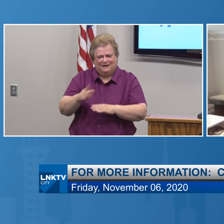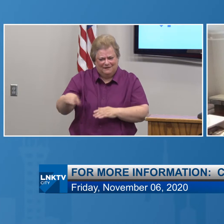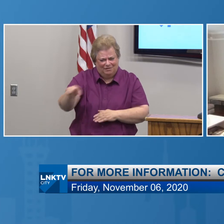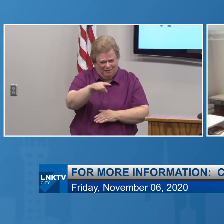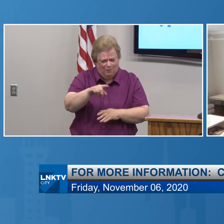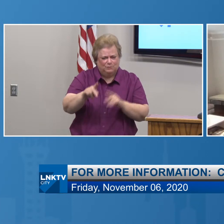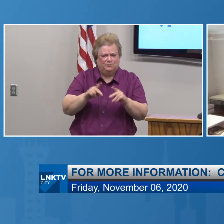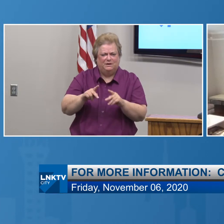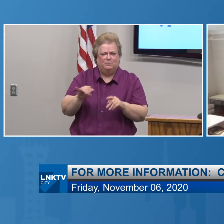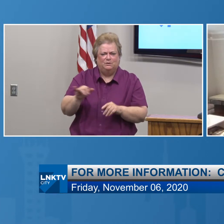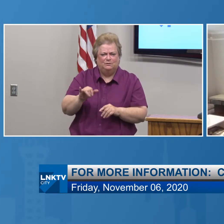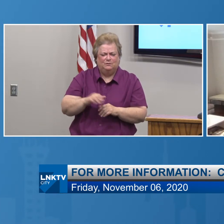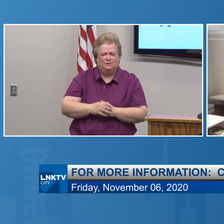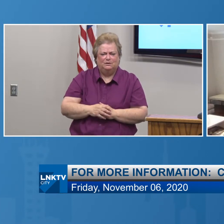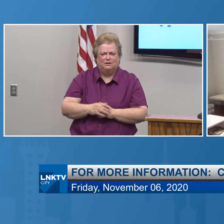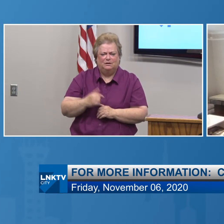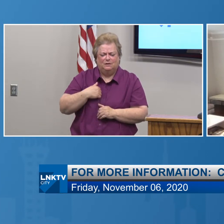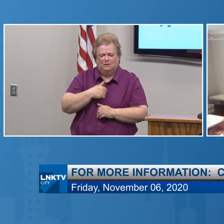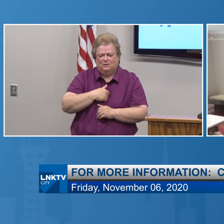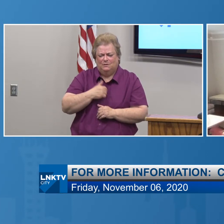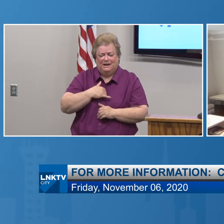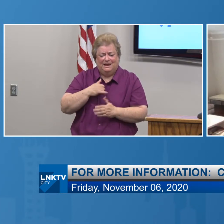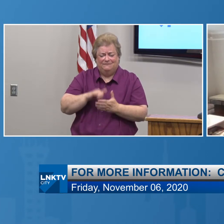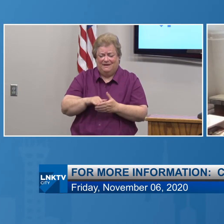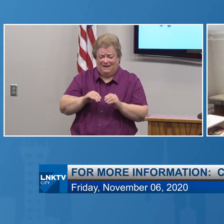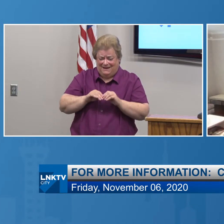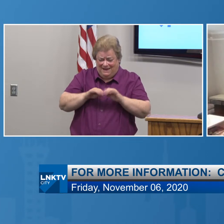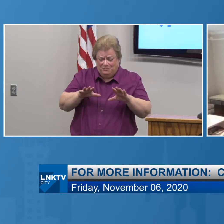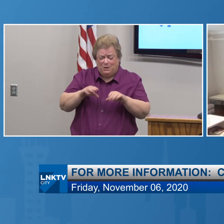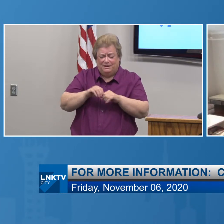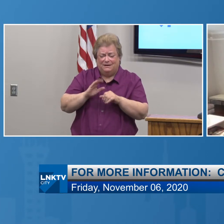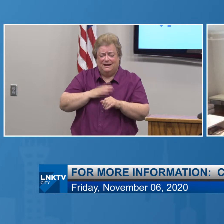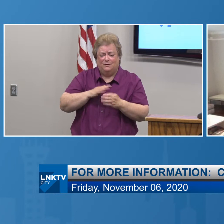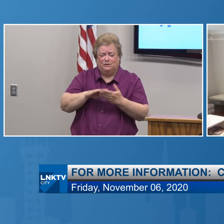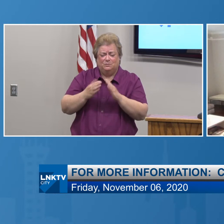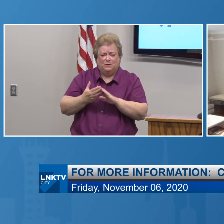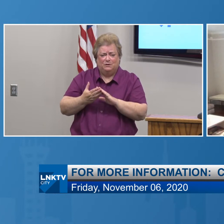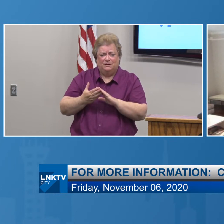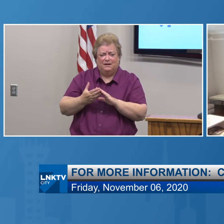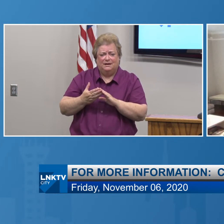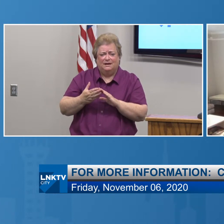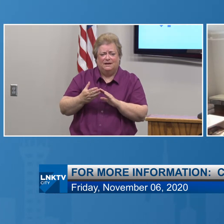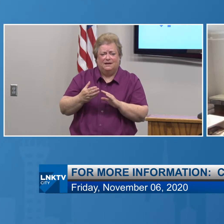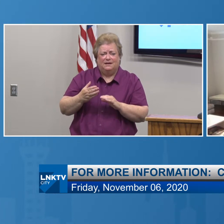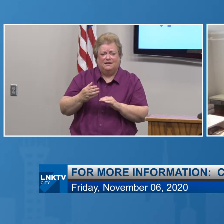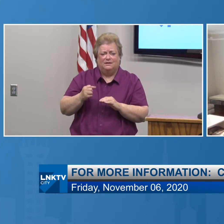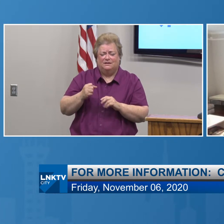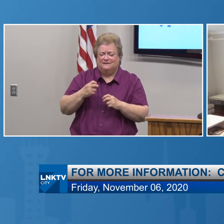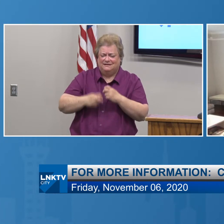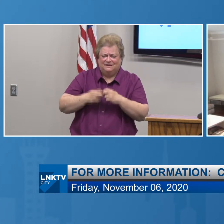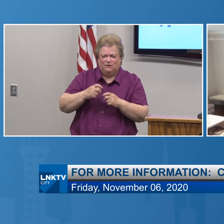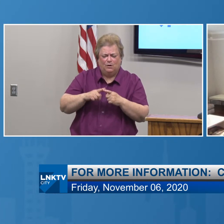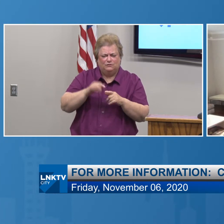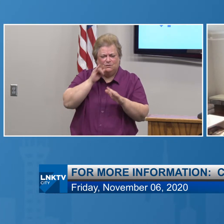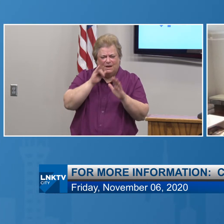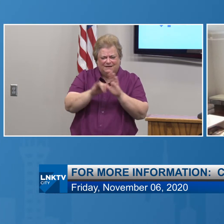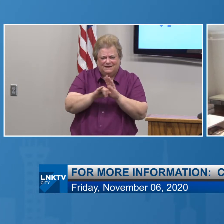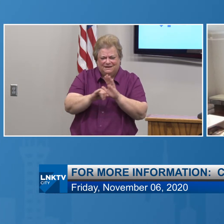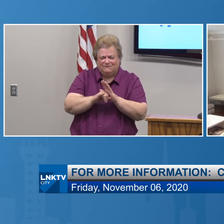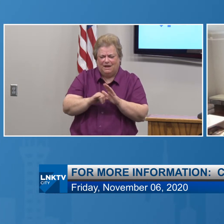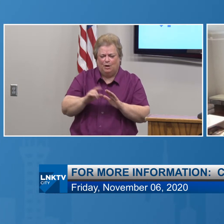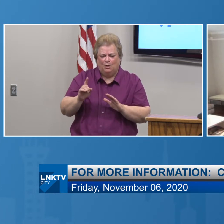level of outbreak in our community that is severe, that is uncontrolled spread, where it is very difficult to identify the